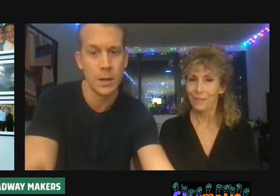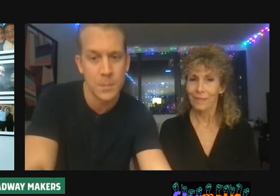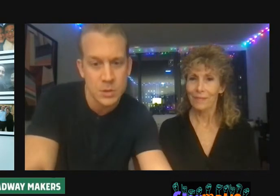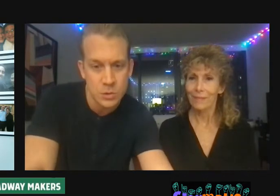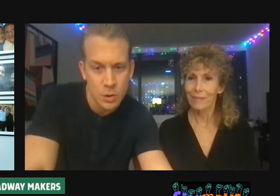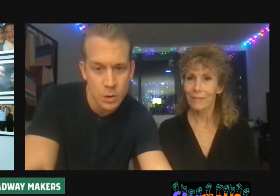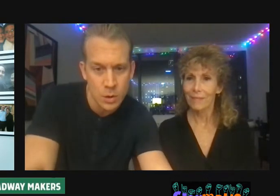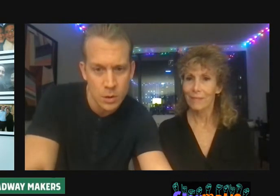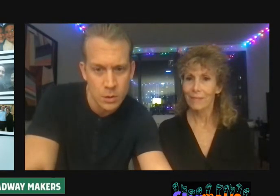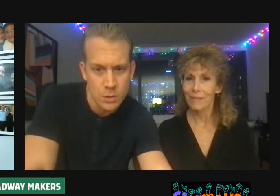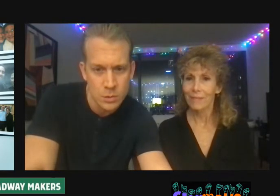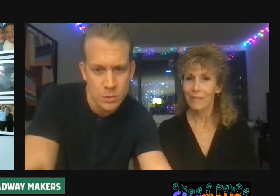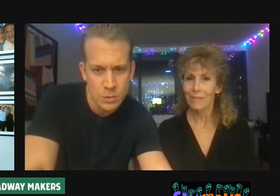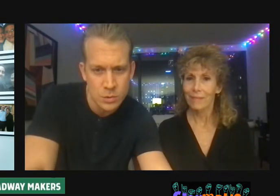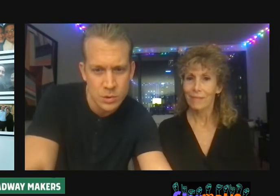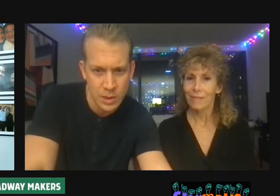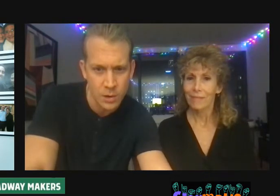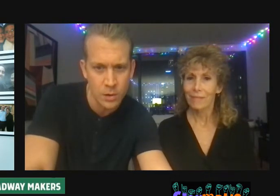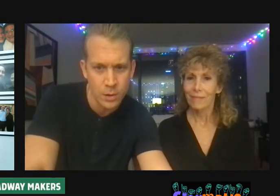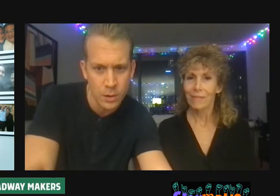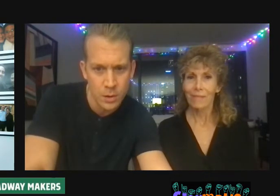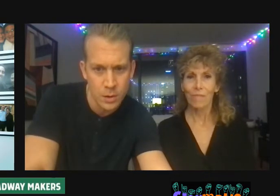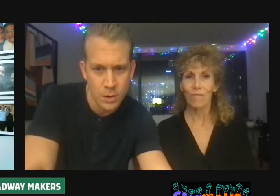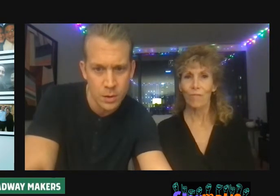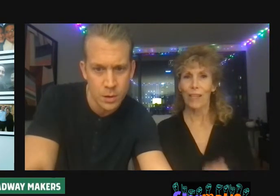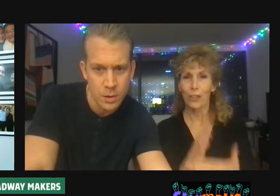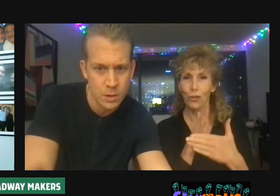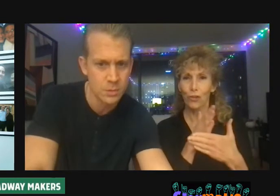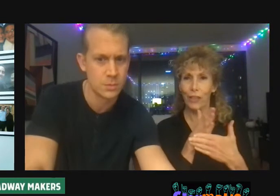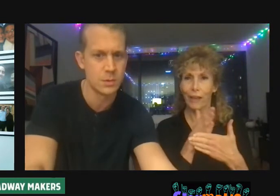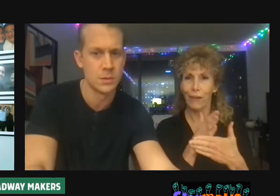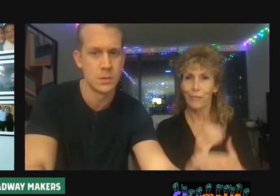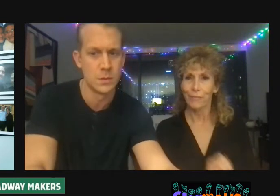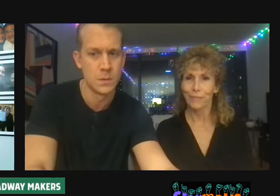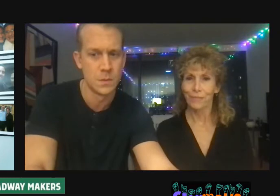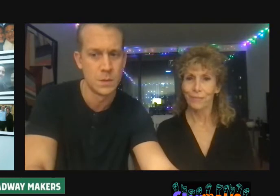Hang on, I must share.